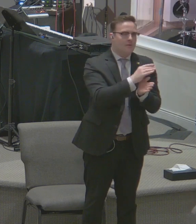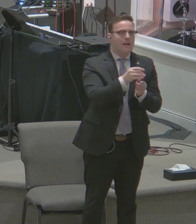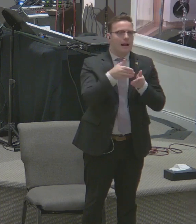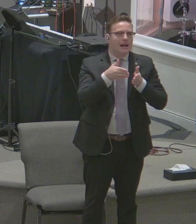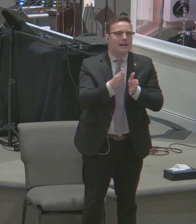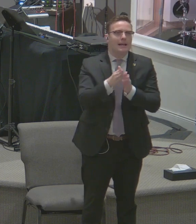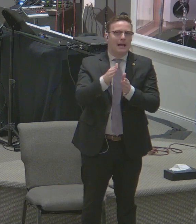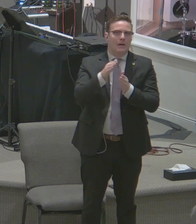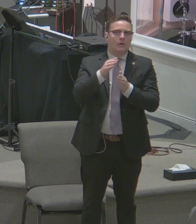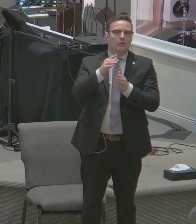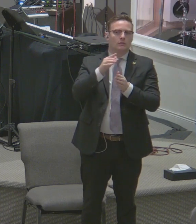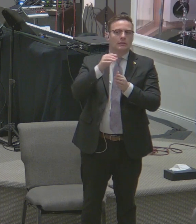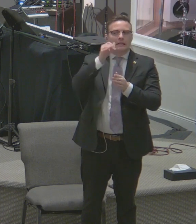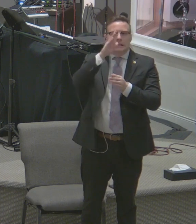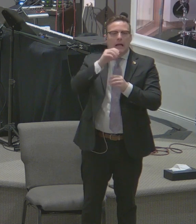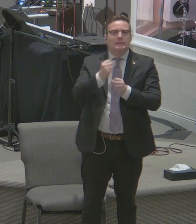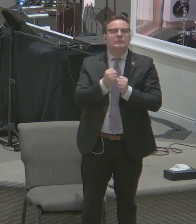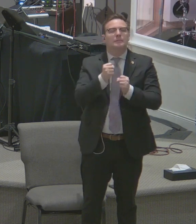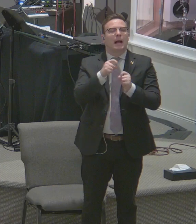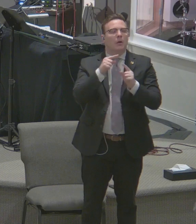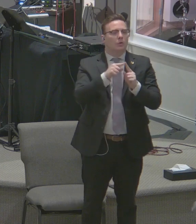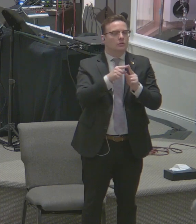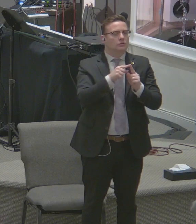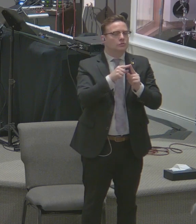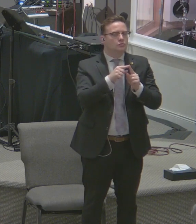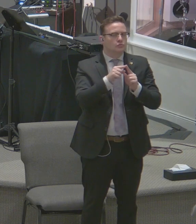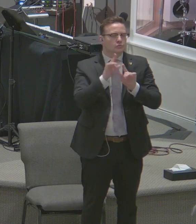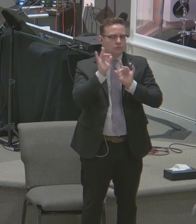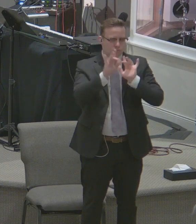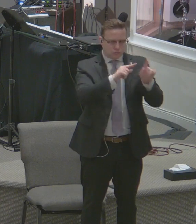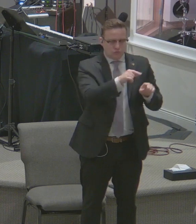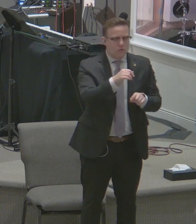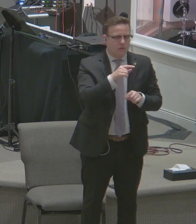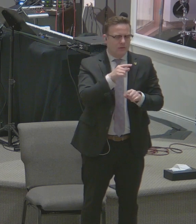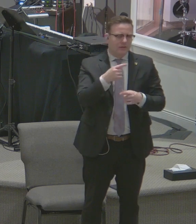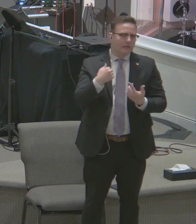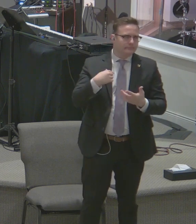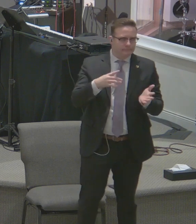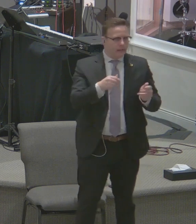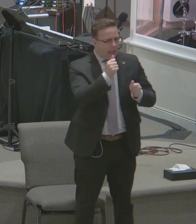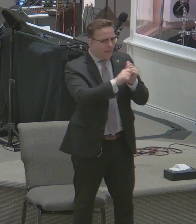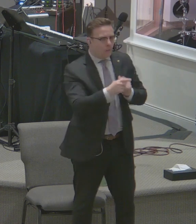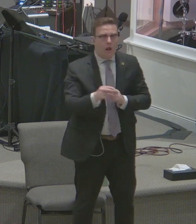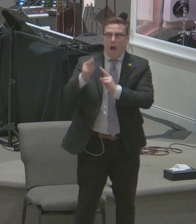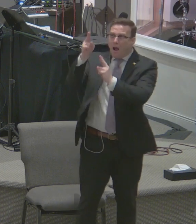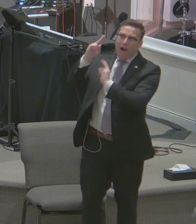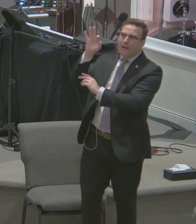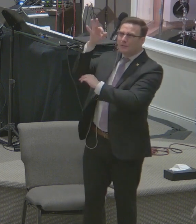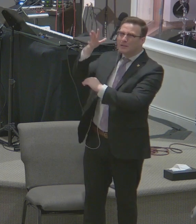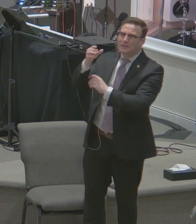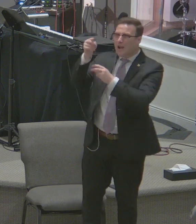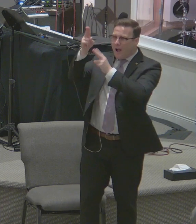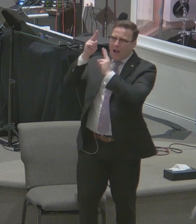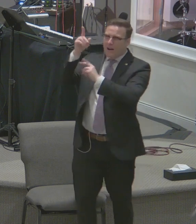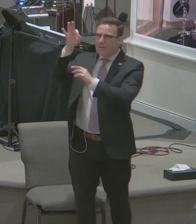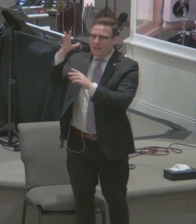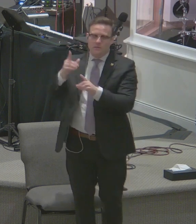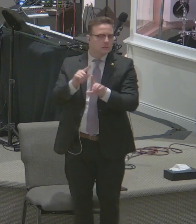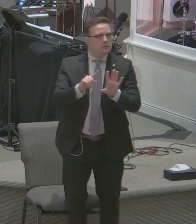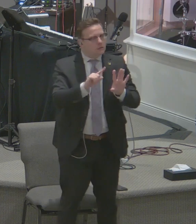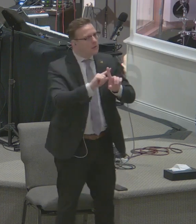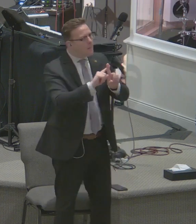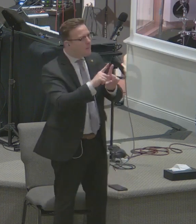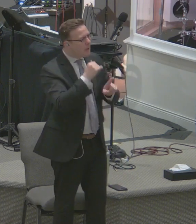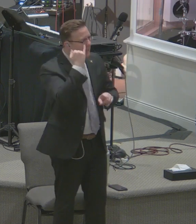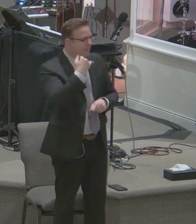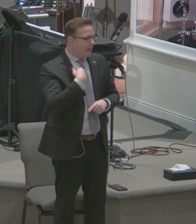happen. So I honor you as well. Everybody honors the pastor, and it's like, this would be a great place all alone, wouldn't